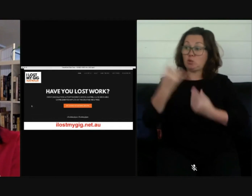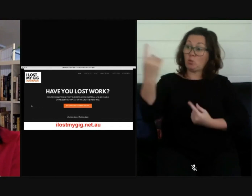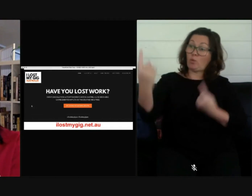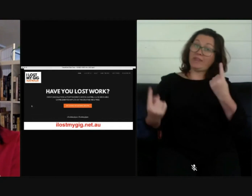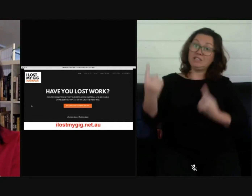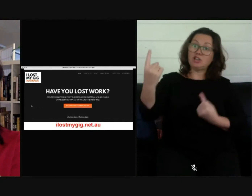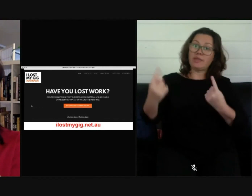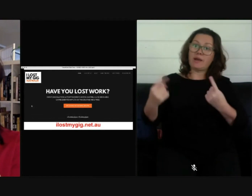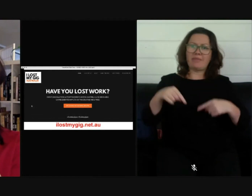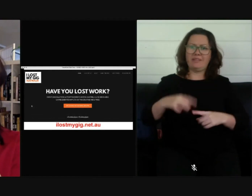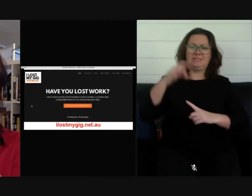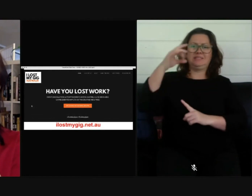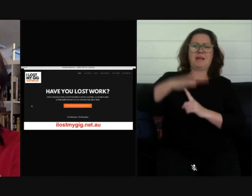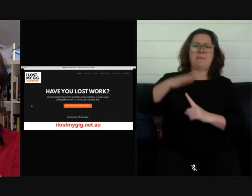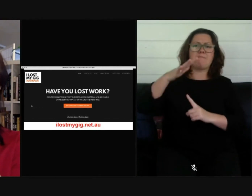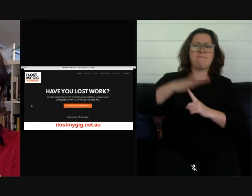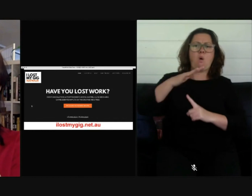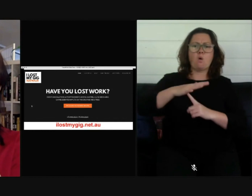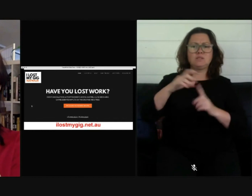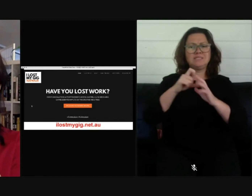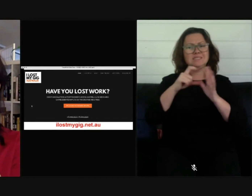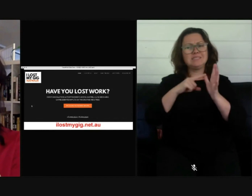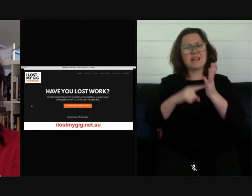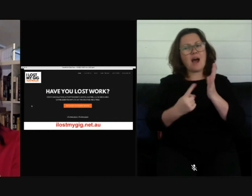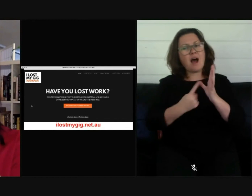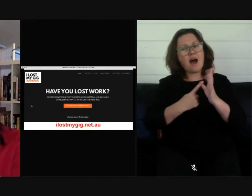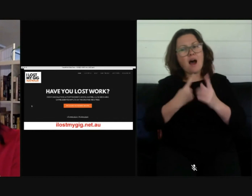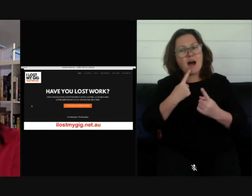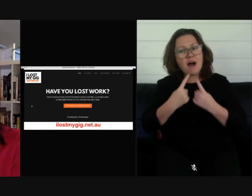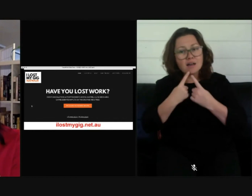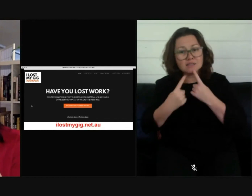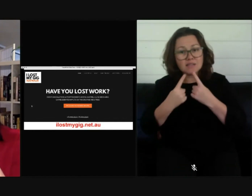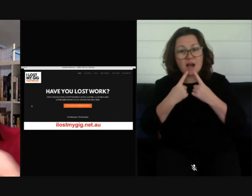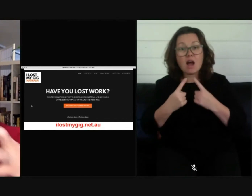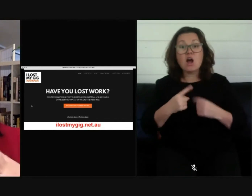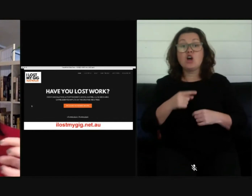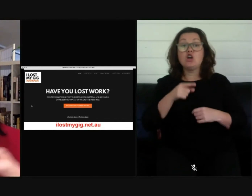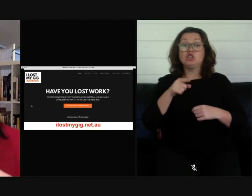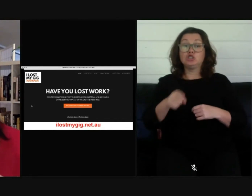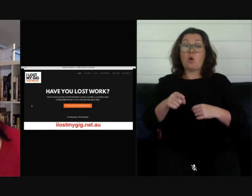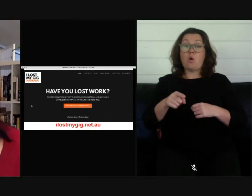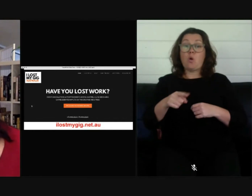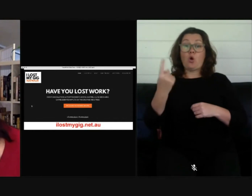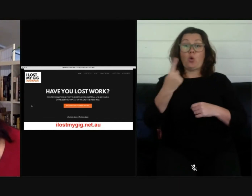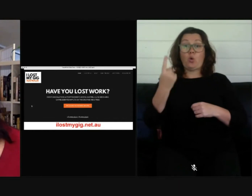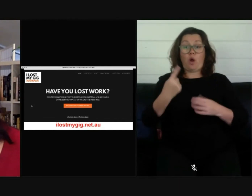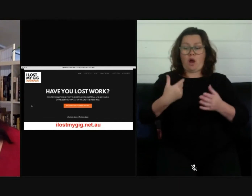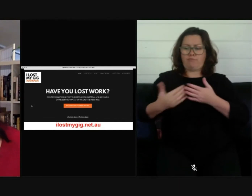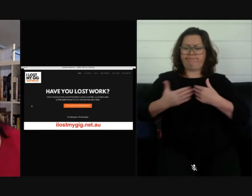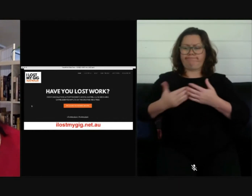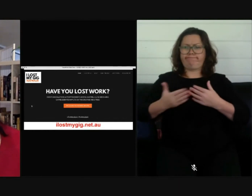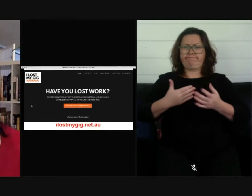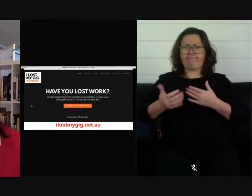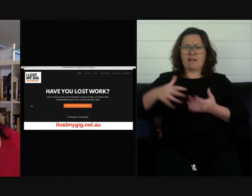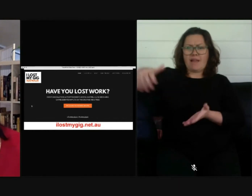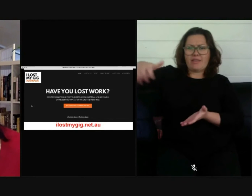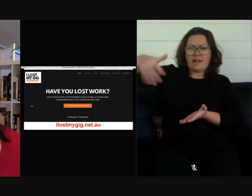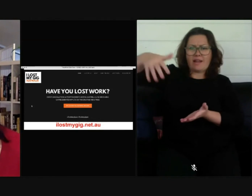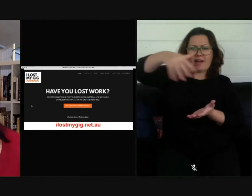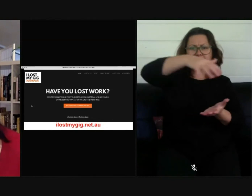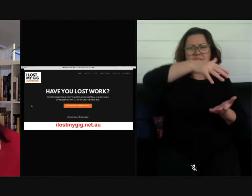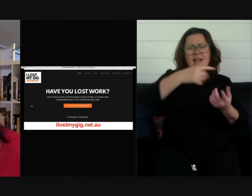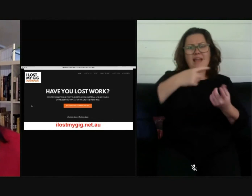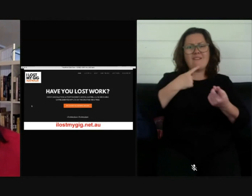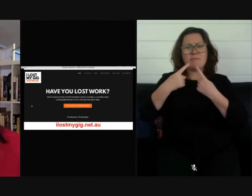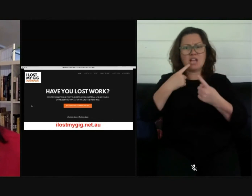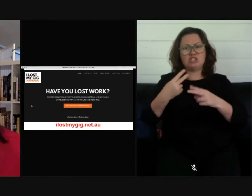that the organisers of I Lost My Gig Australia are gathering up to really make a compelling case